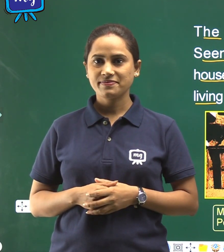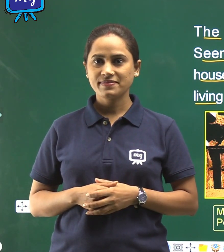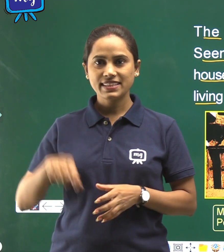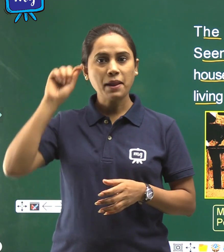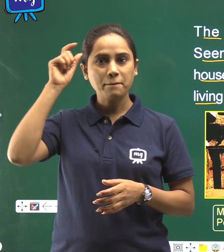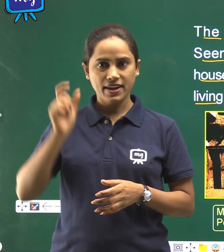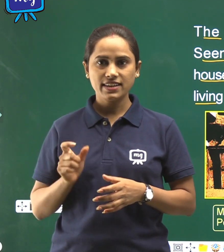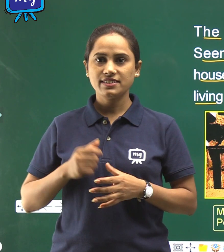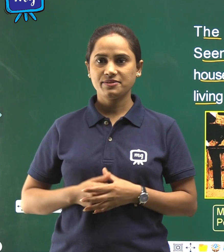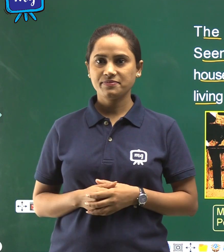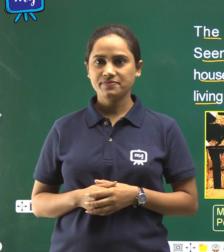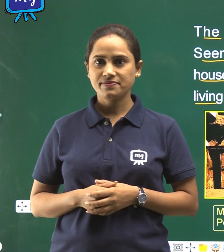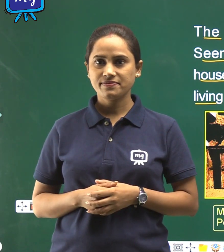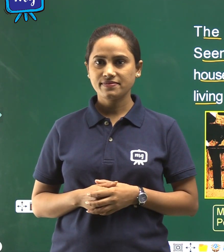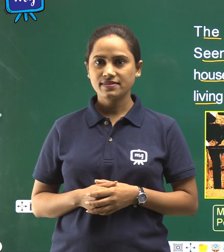mud,